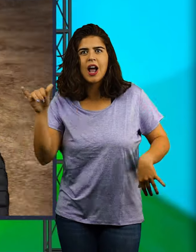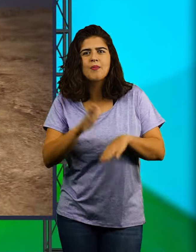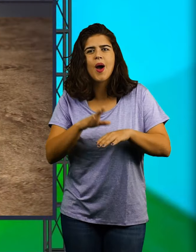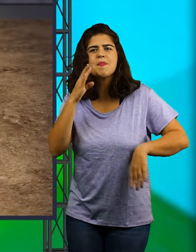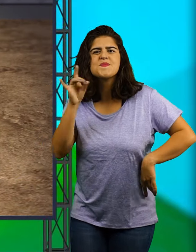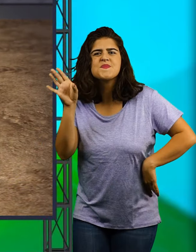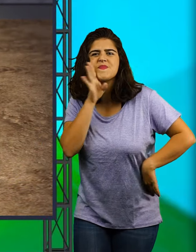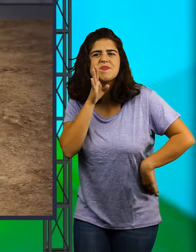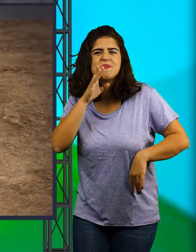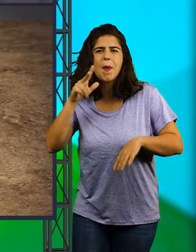job. Woo-hoo!